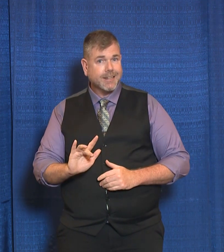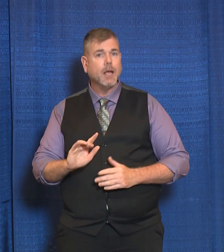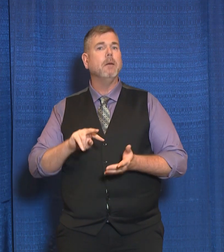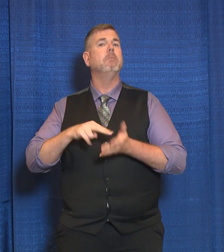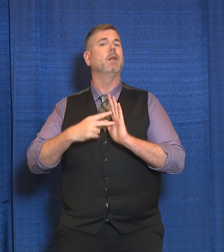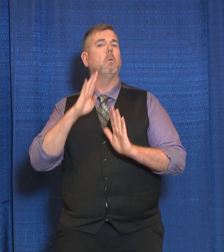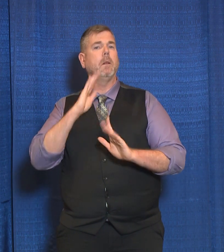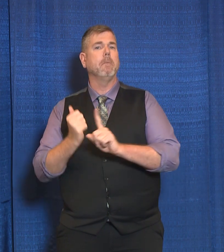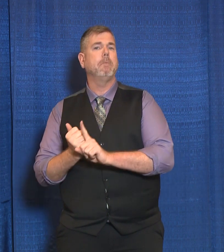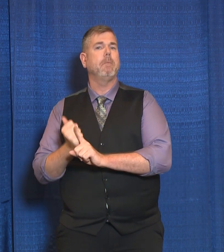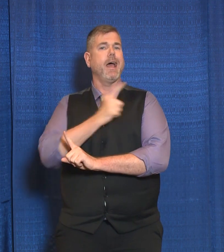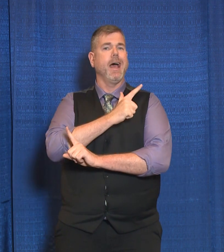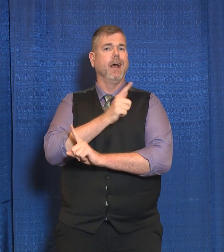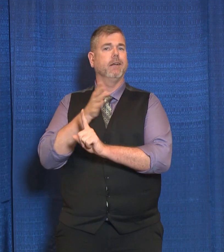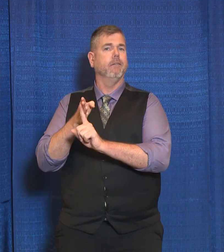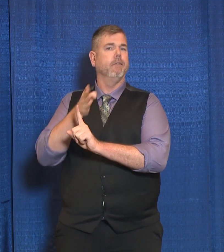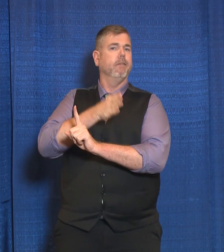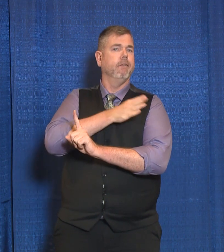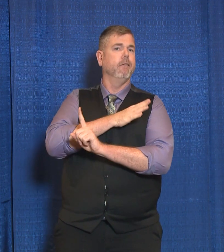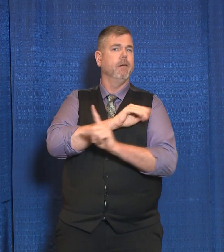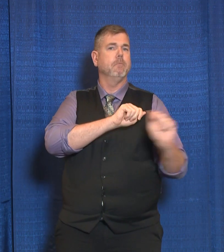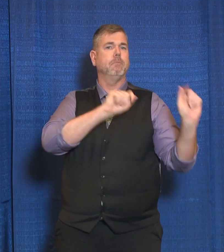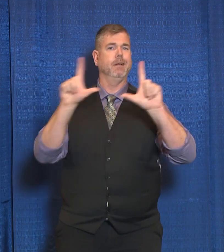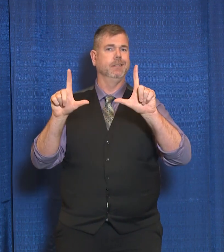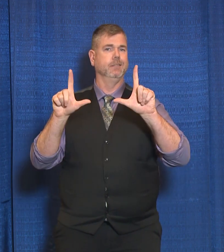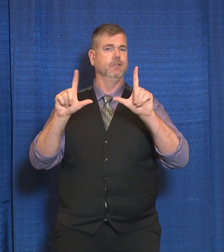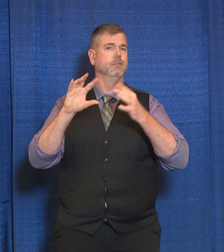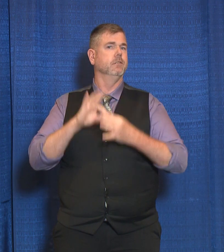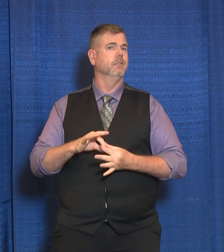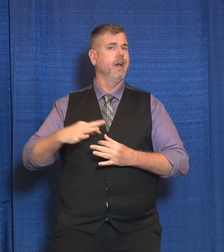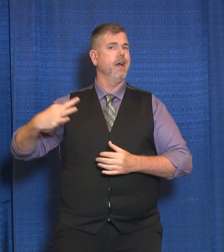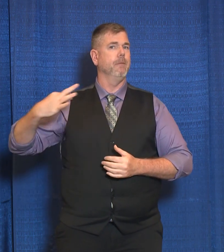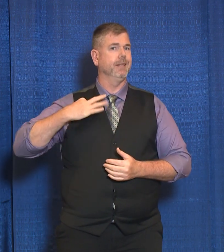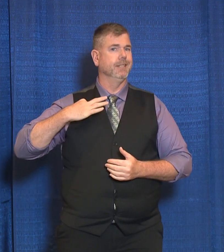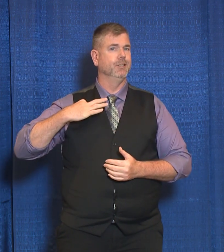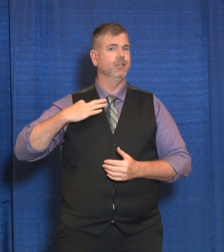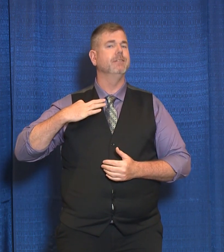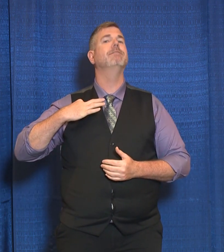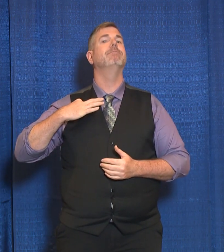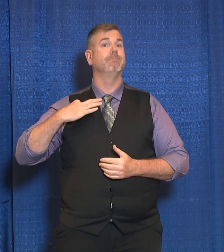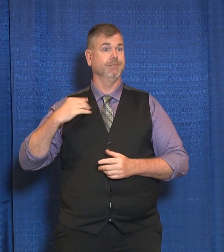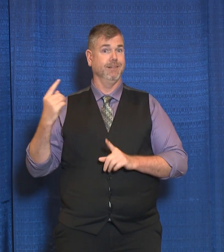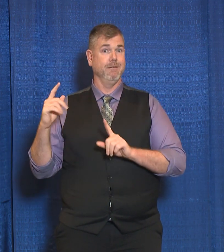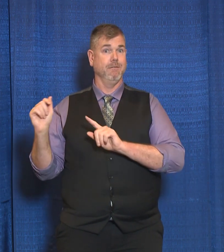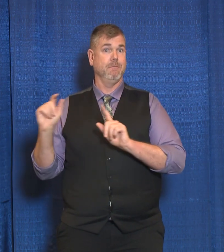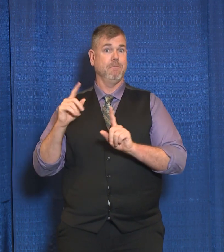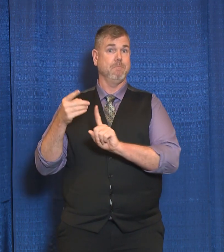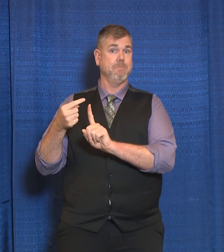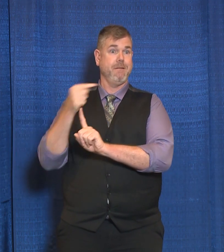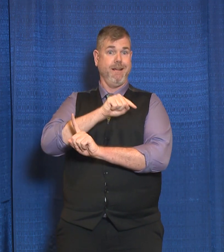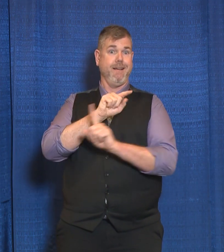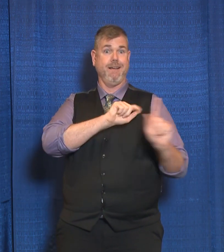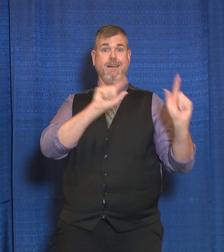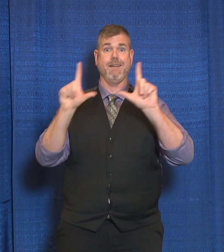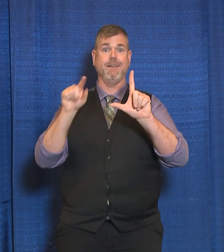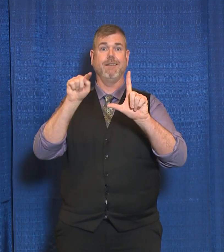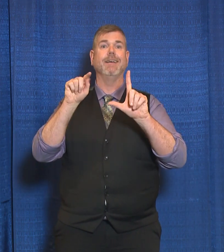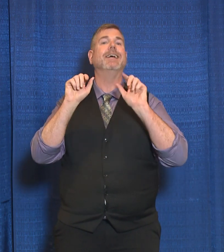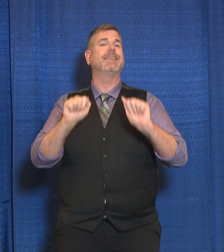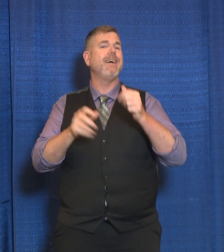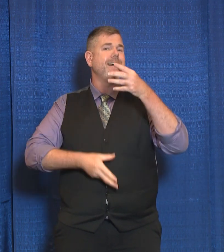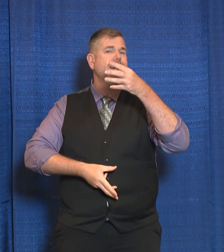You will be returned to an earlier page of the application where you can add to or change your information.